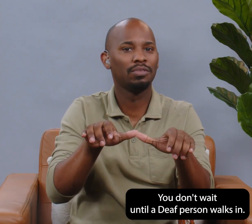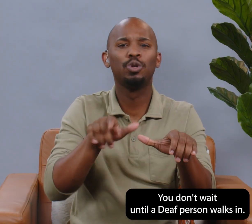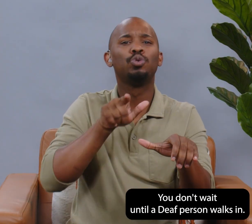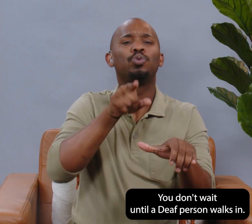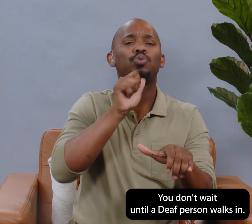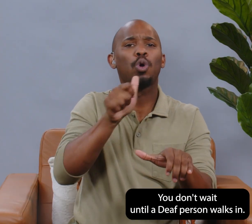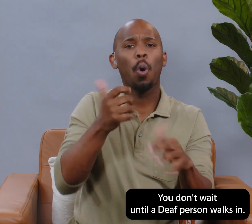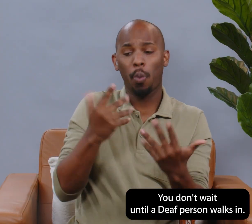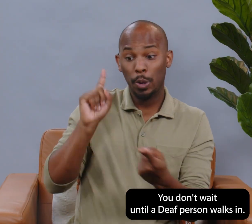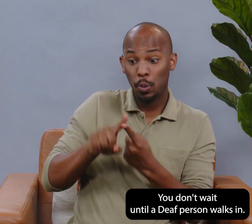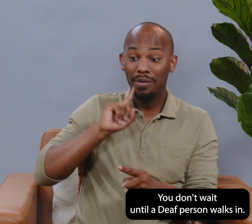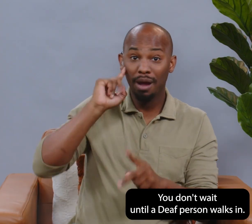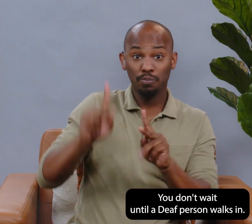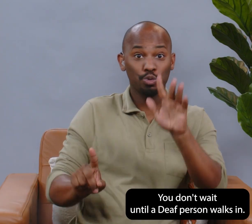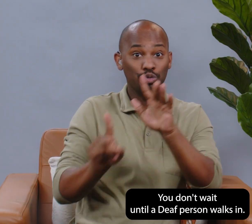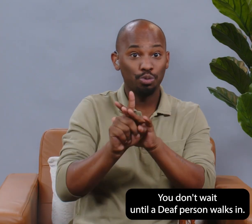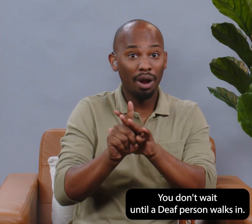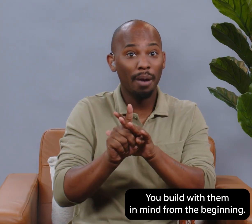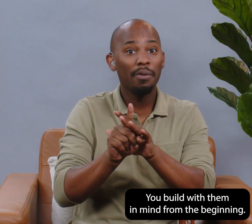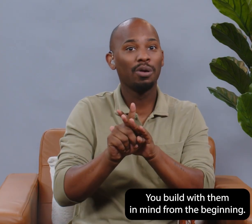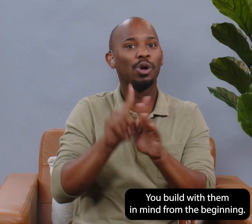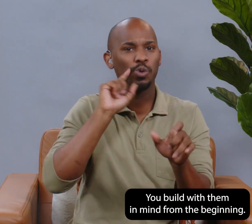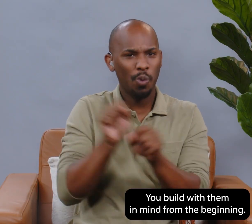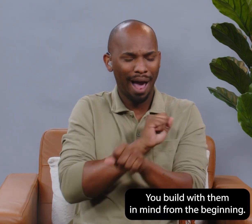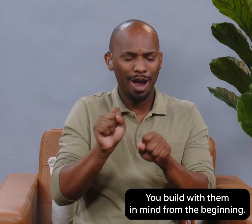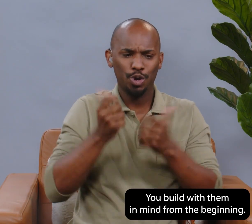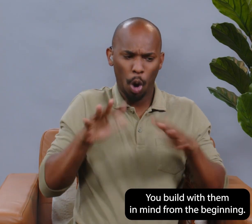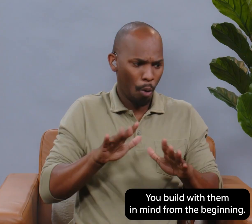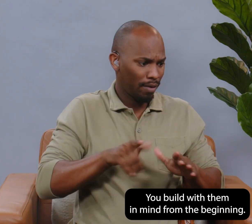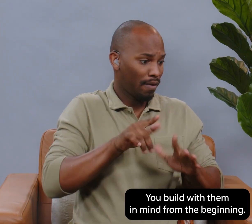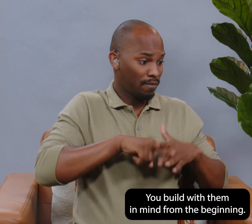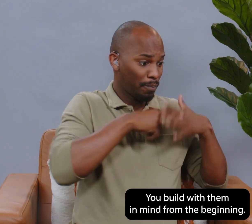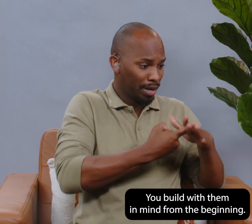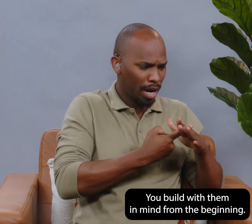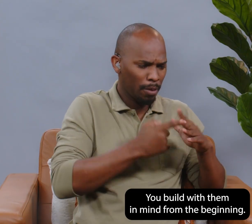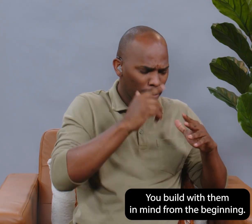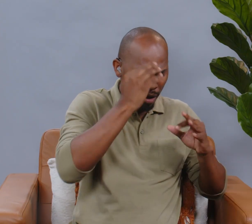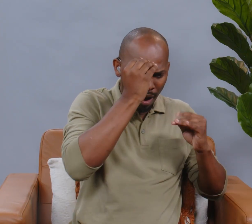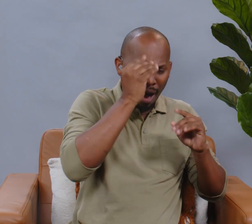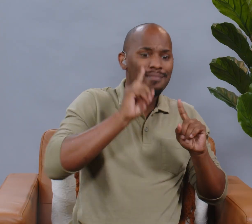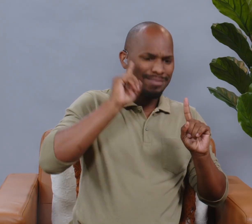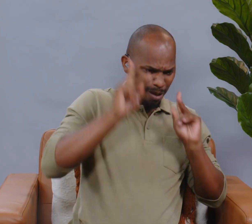You don't wait until a deaf person walks in. You build with them in mind from the beginning.